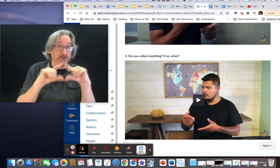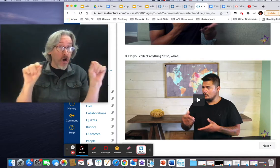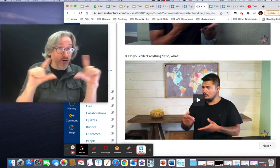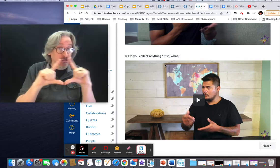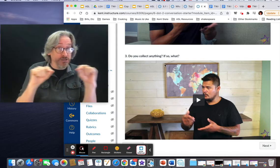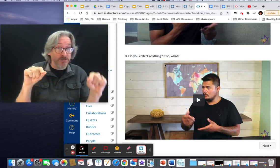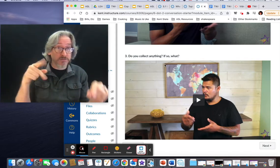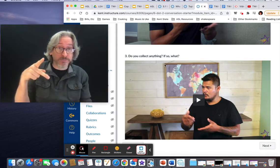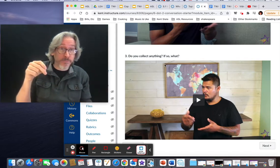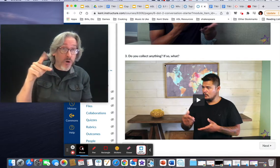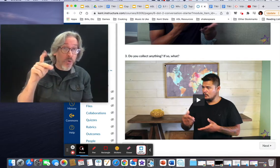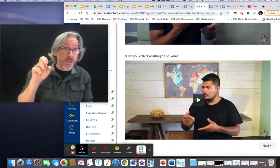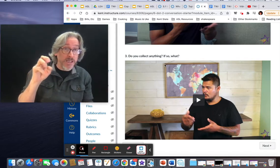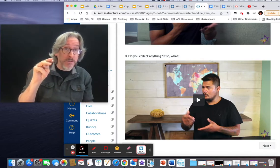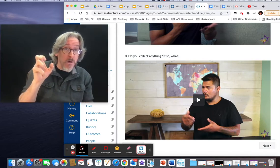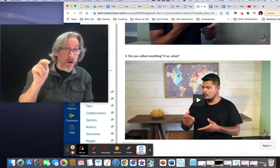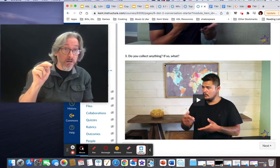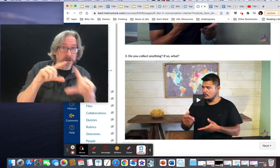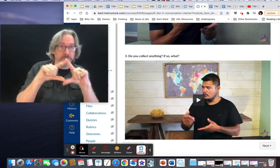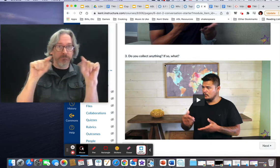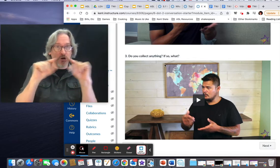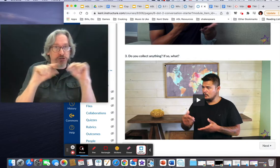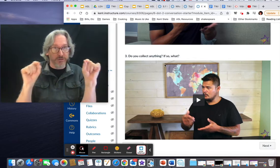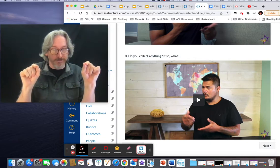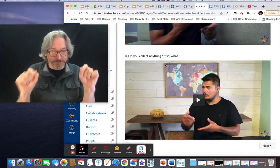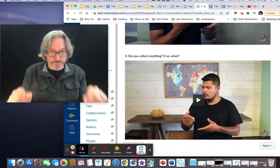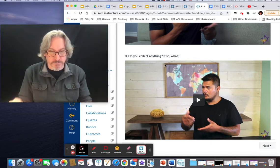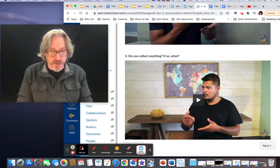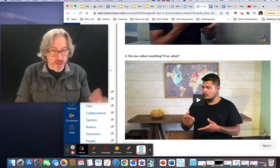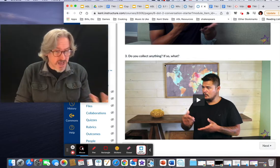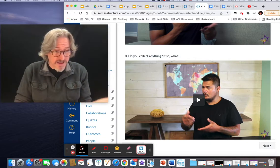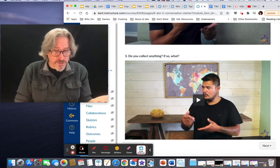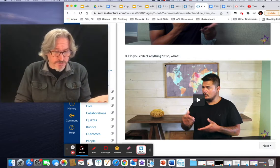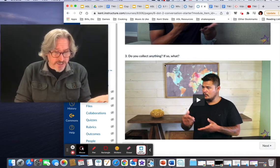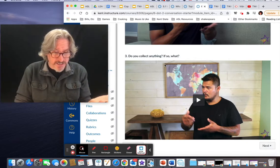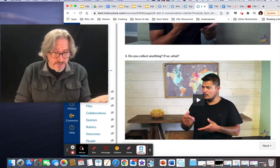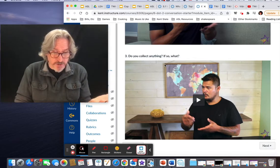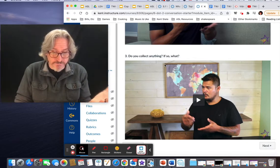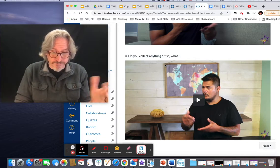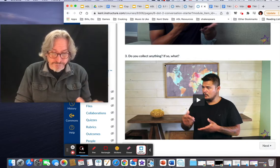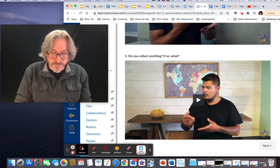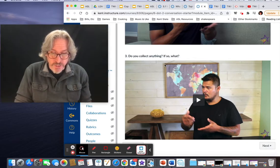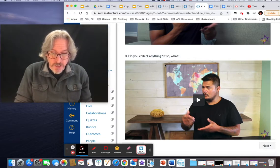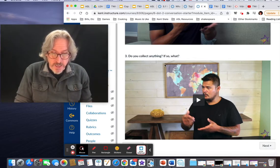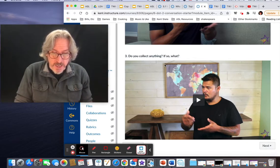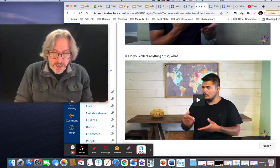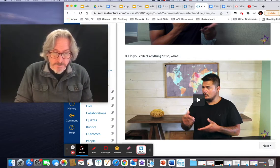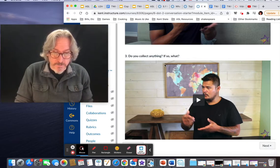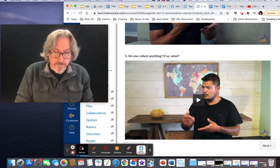Pokemon cards. Pokemon, right? Cards. That one's a pretty easy one.